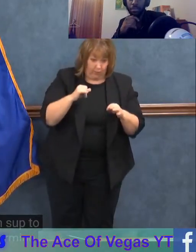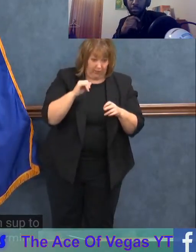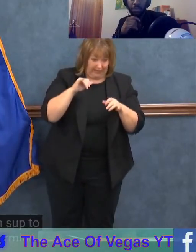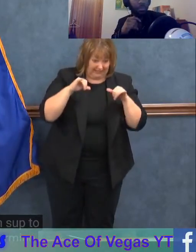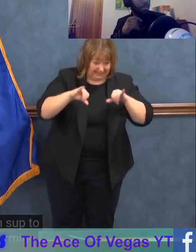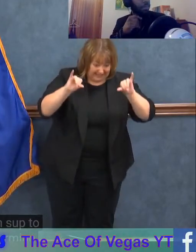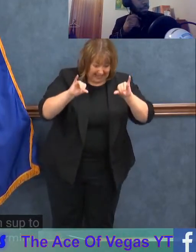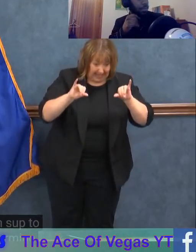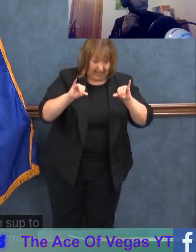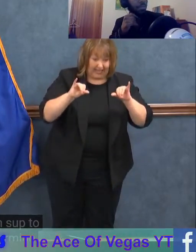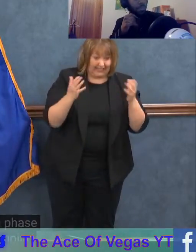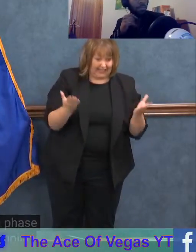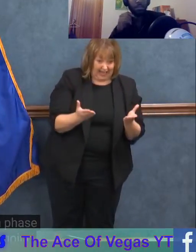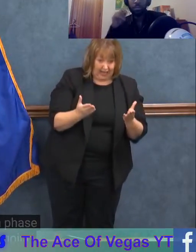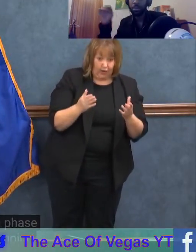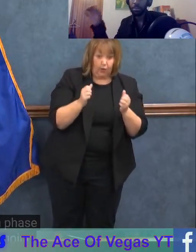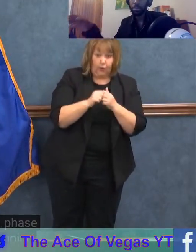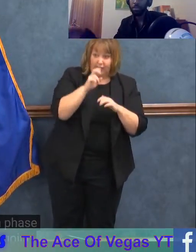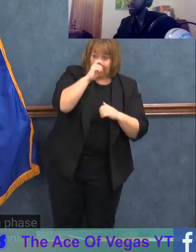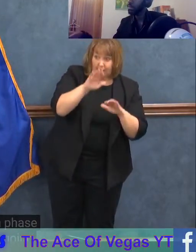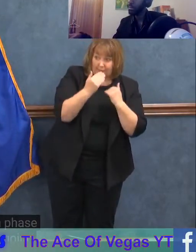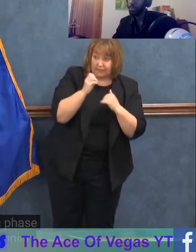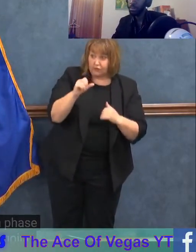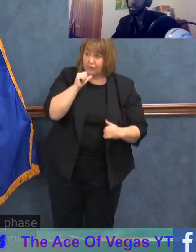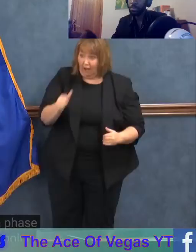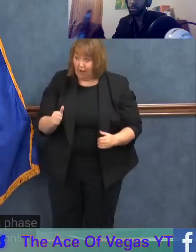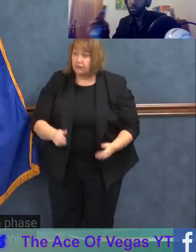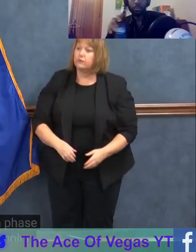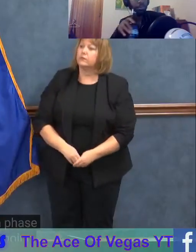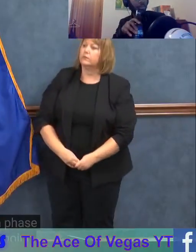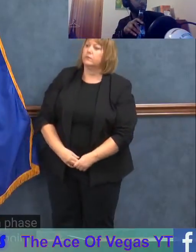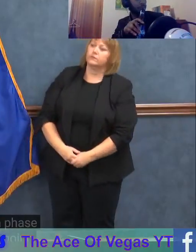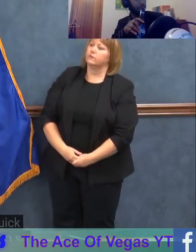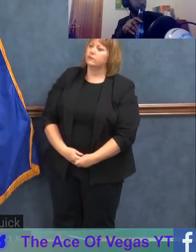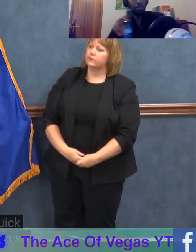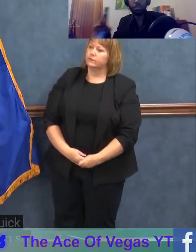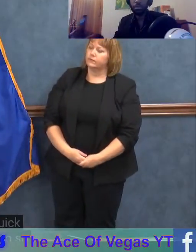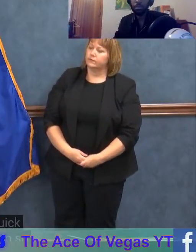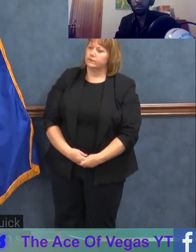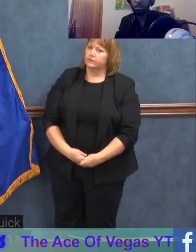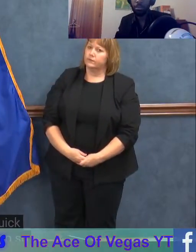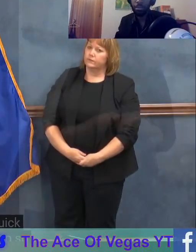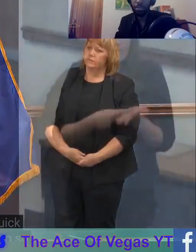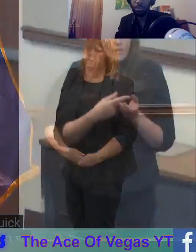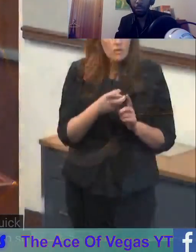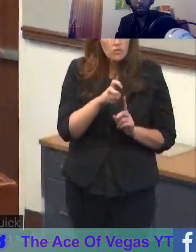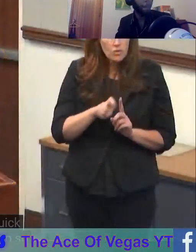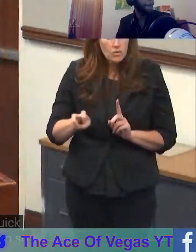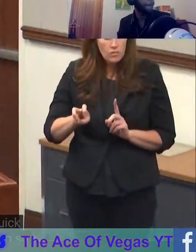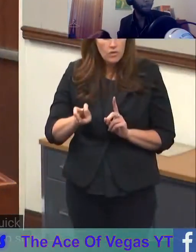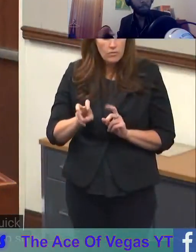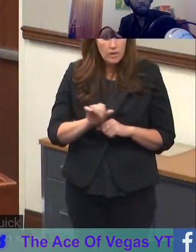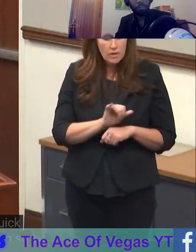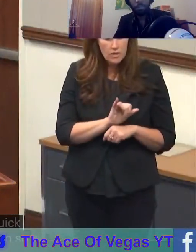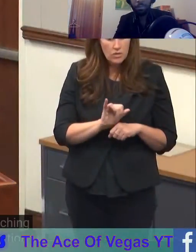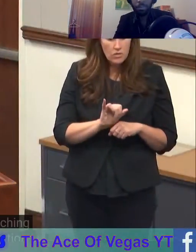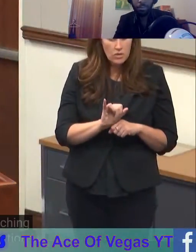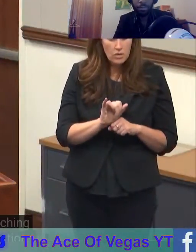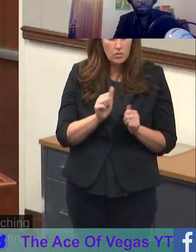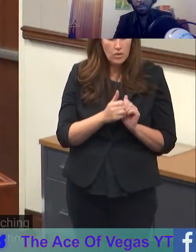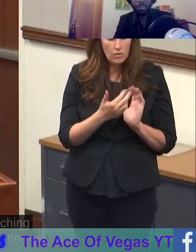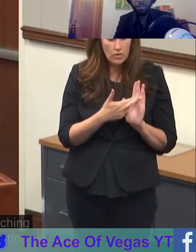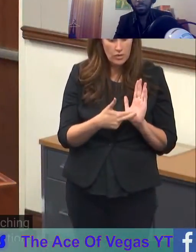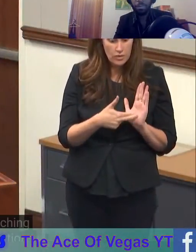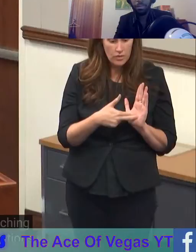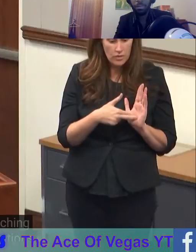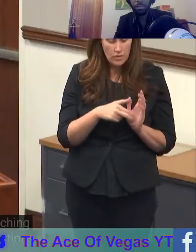to be. So I just had a quick question for Ms. Peak. So we're talking about switching from industry-wide